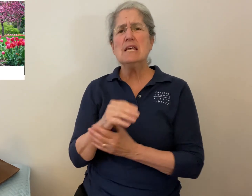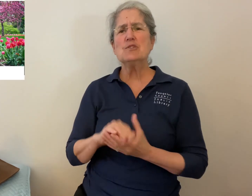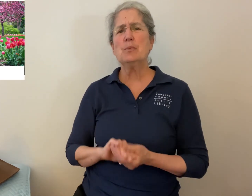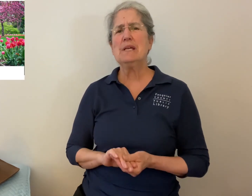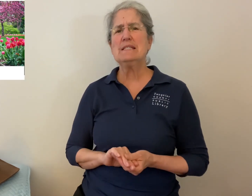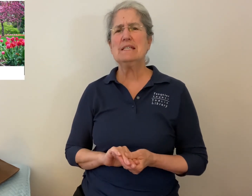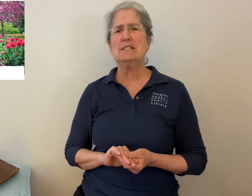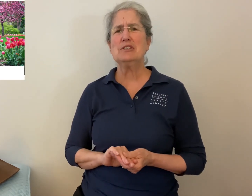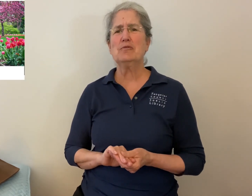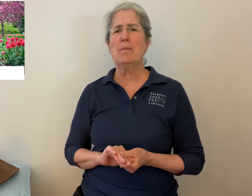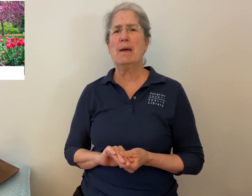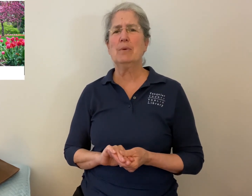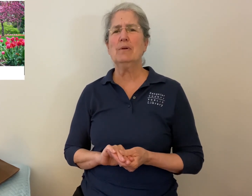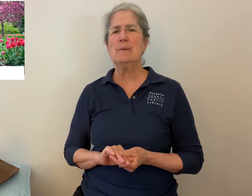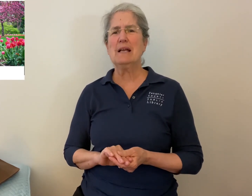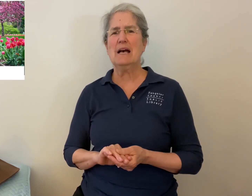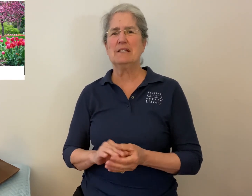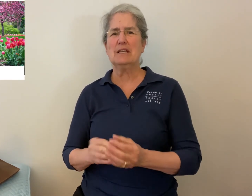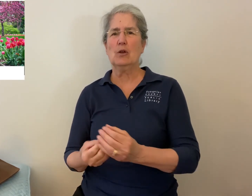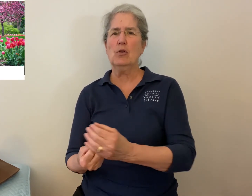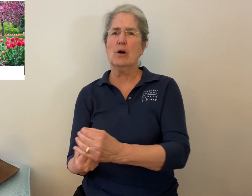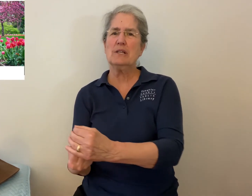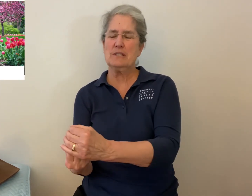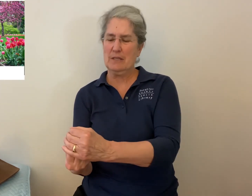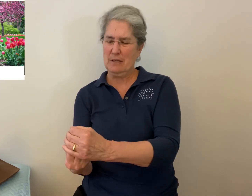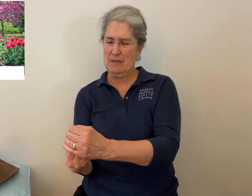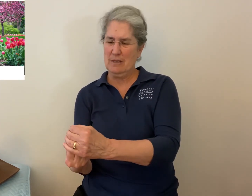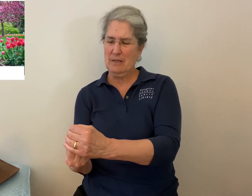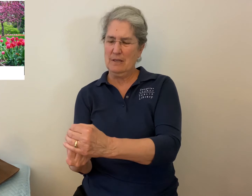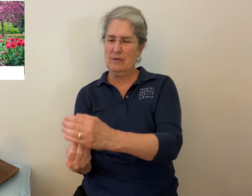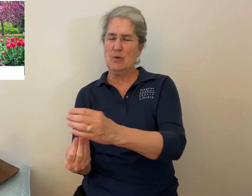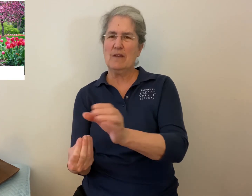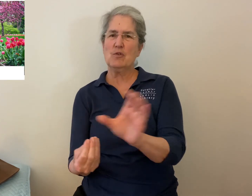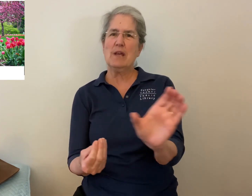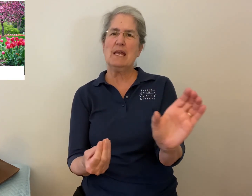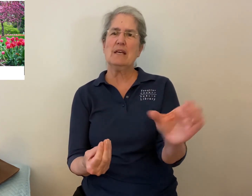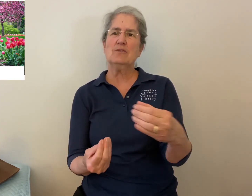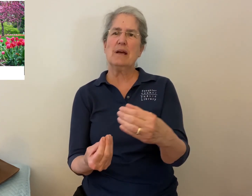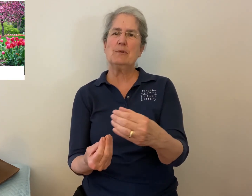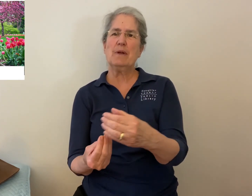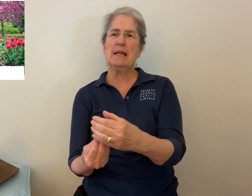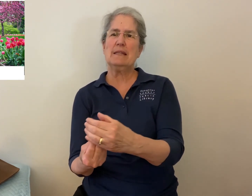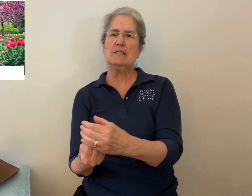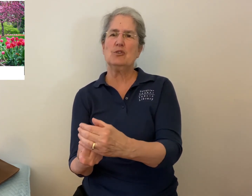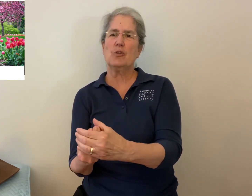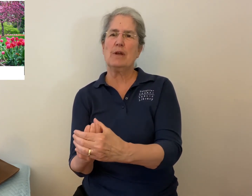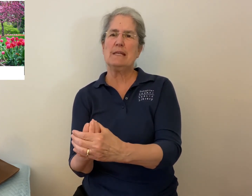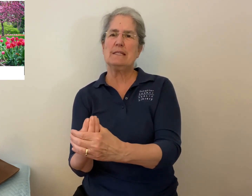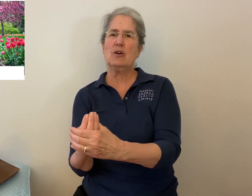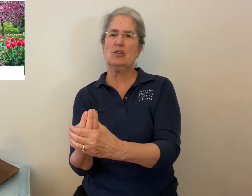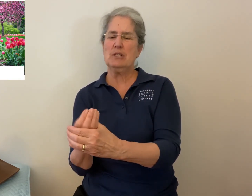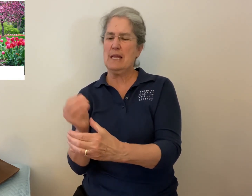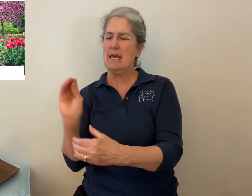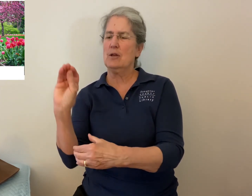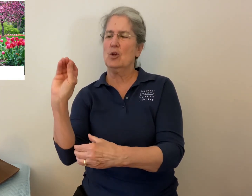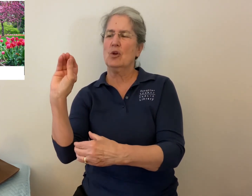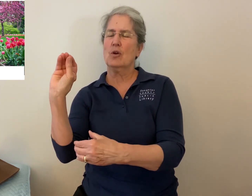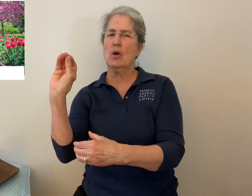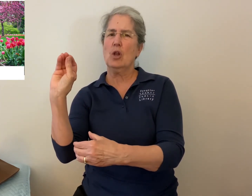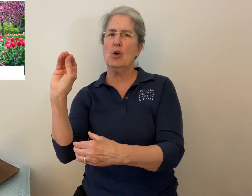Spring is easy to remember because it looks, you have your hand wrapped around like this and your other hand starts in that